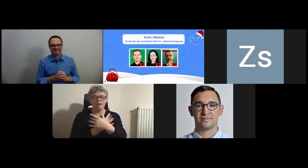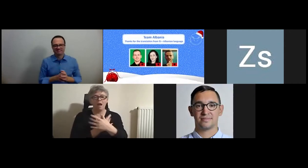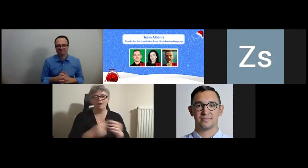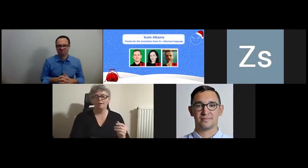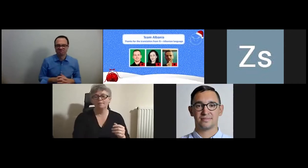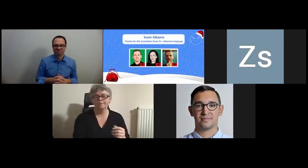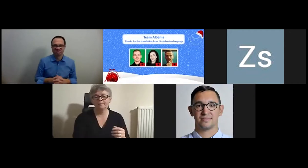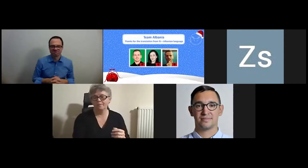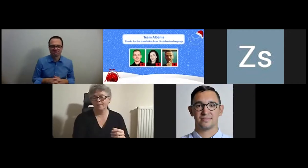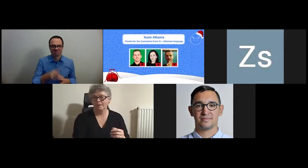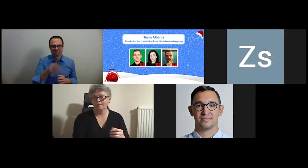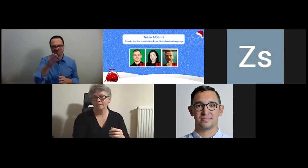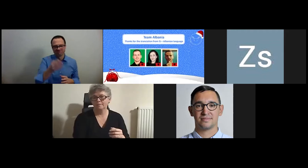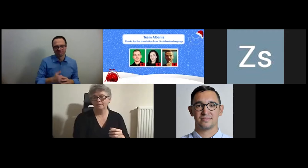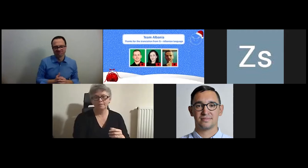Albania.